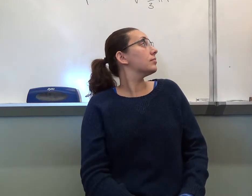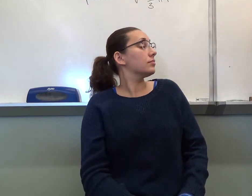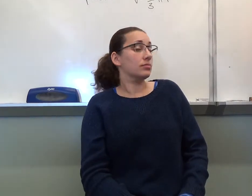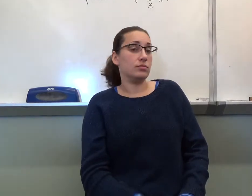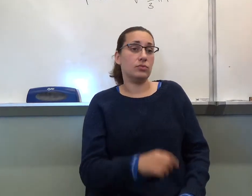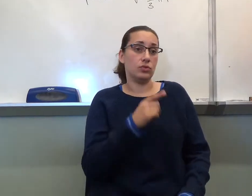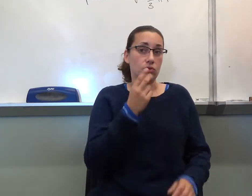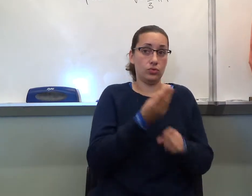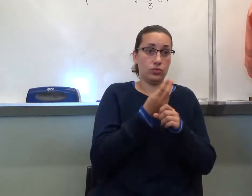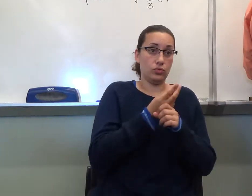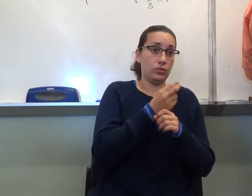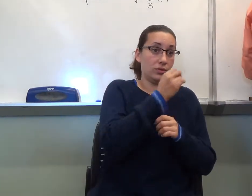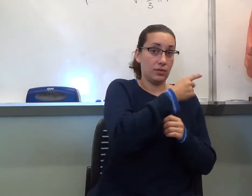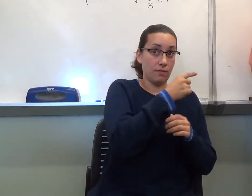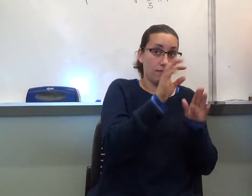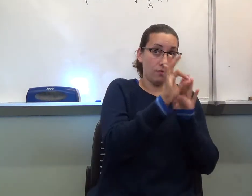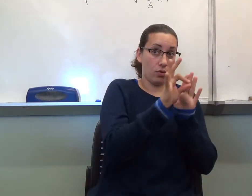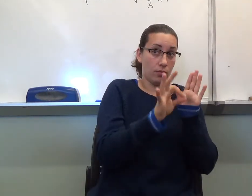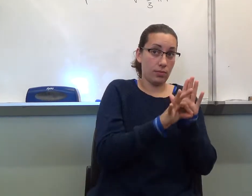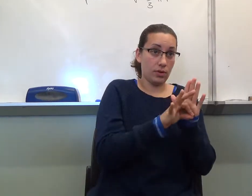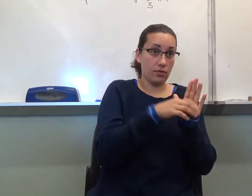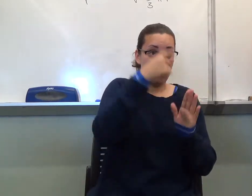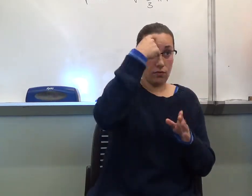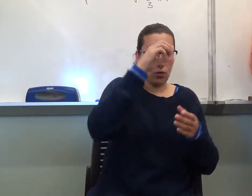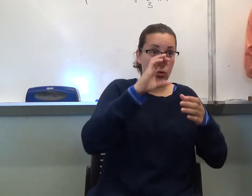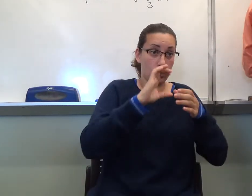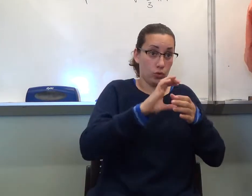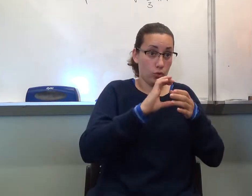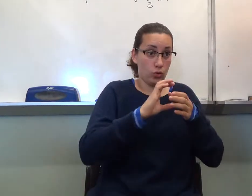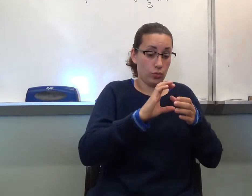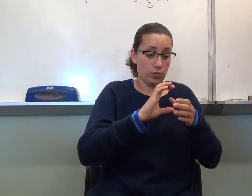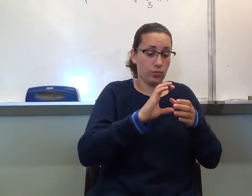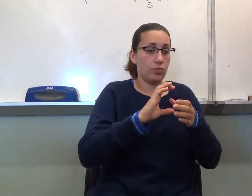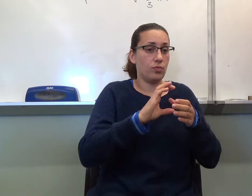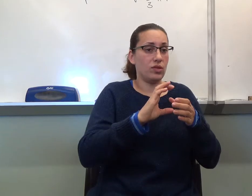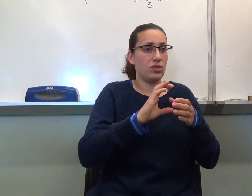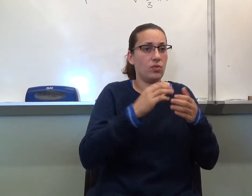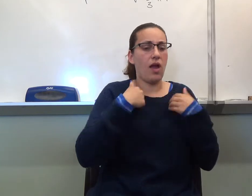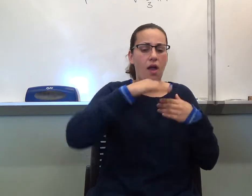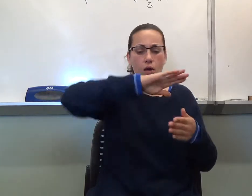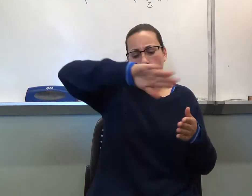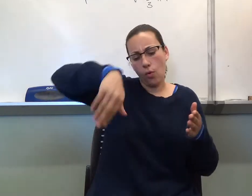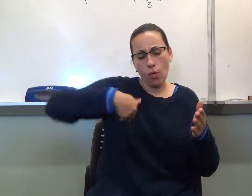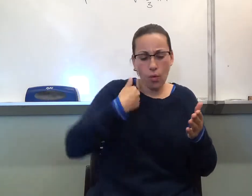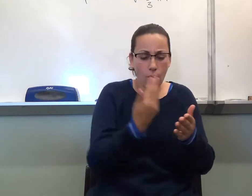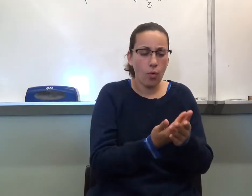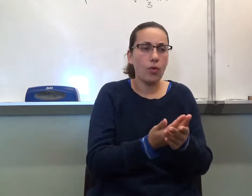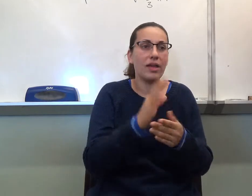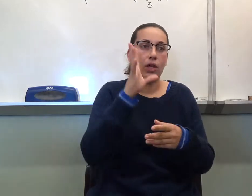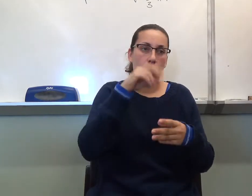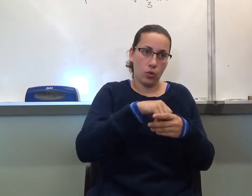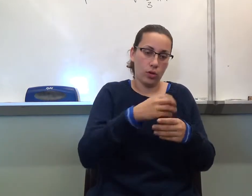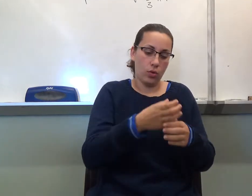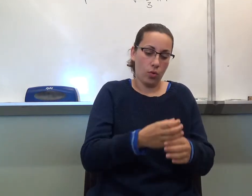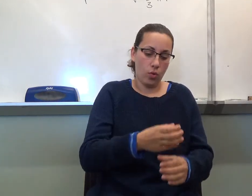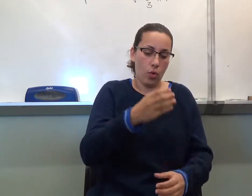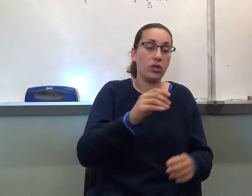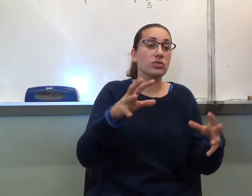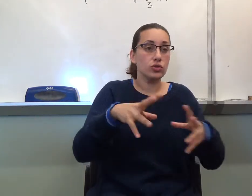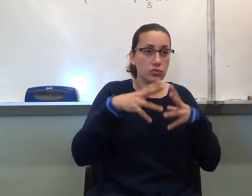this formula, the formula for the cube, you're getting the entire thing, including the whole. So you're getting too much, because they want to know